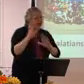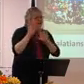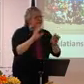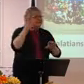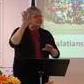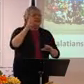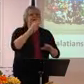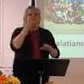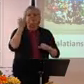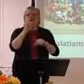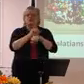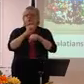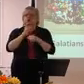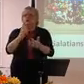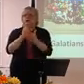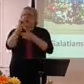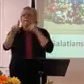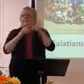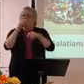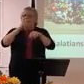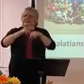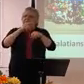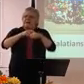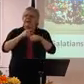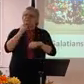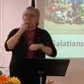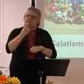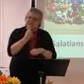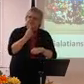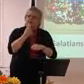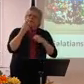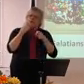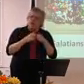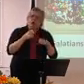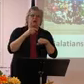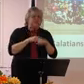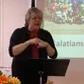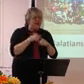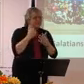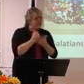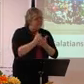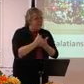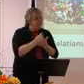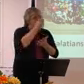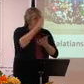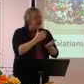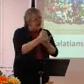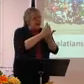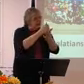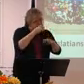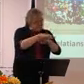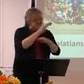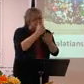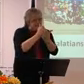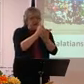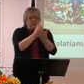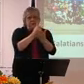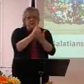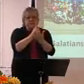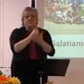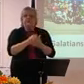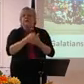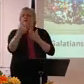His best work to help people in their times of suffering and crisis. Amen? Amen. This next couple weeks, we have